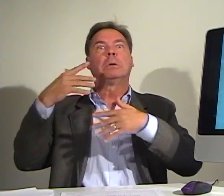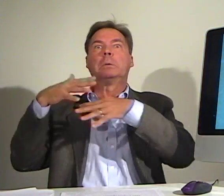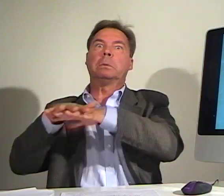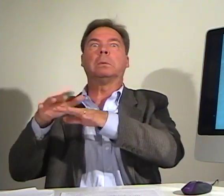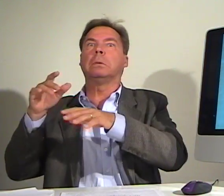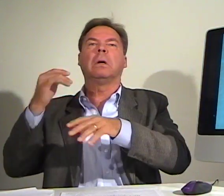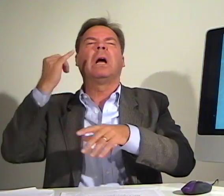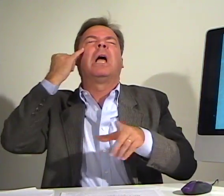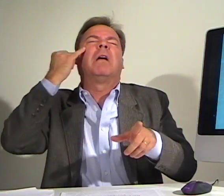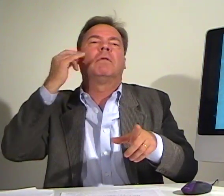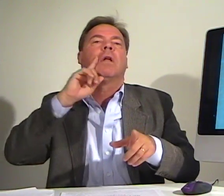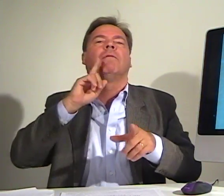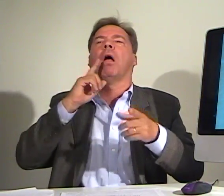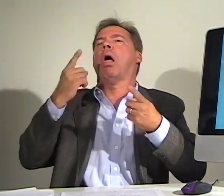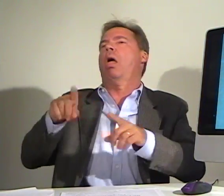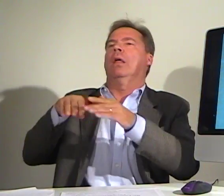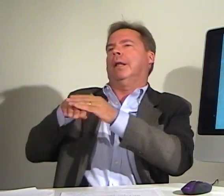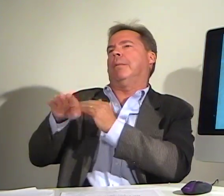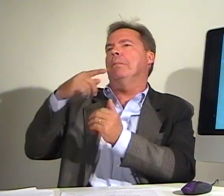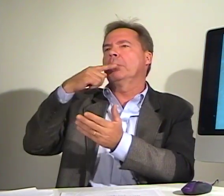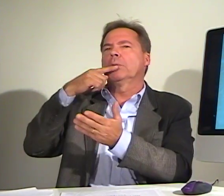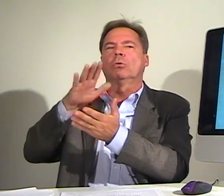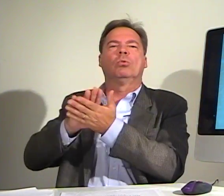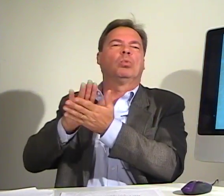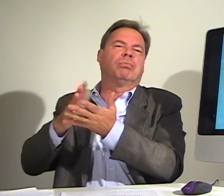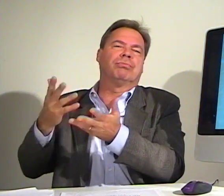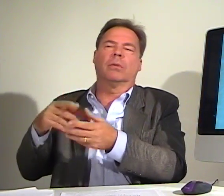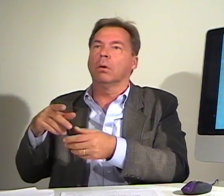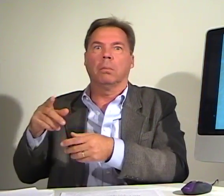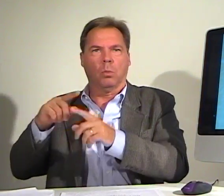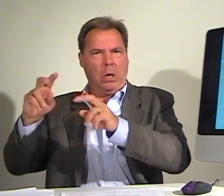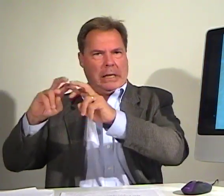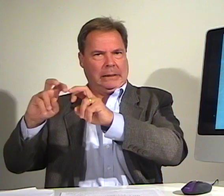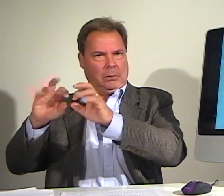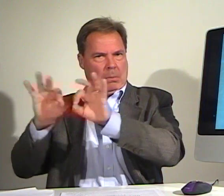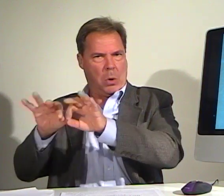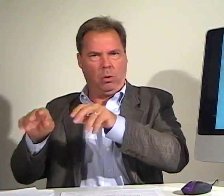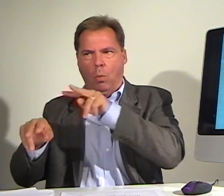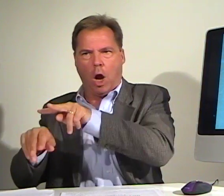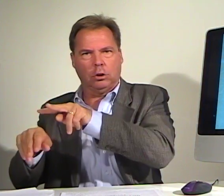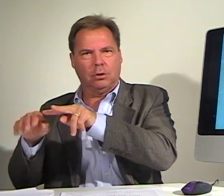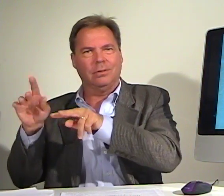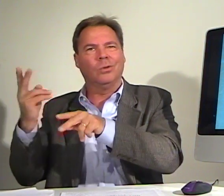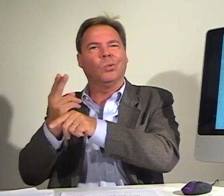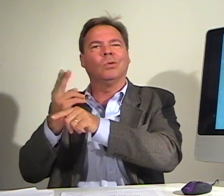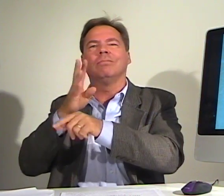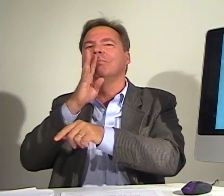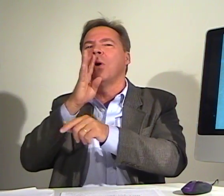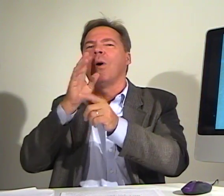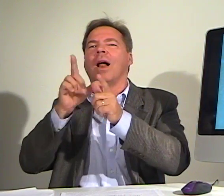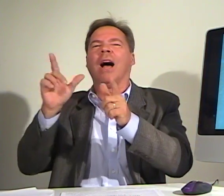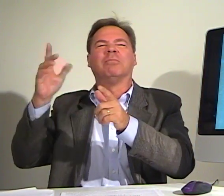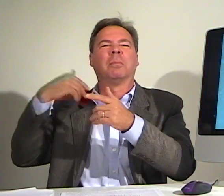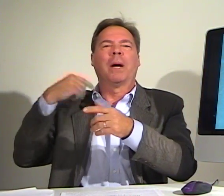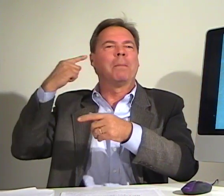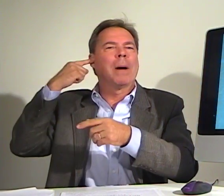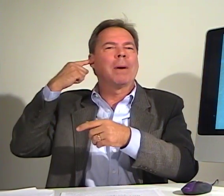Now, suppose there were a deaf student who were mainstreamed in a hearing school program. We would need to watch that deaf